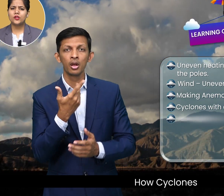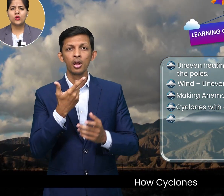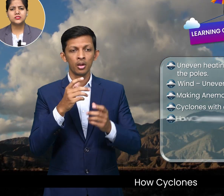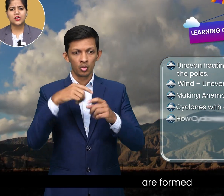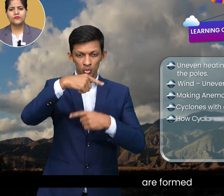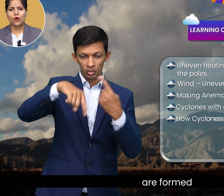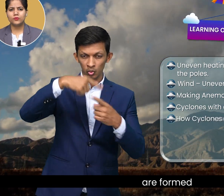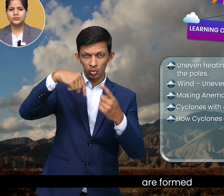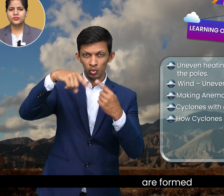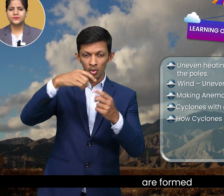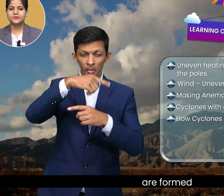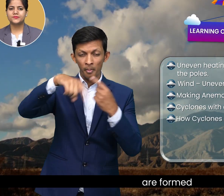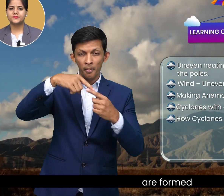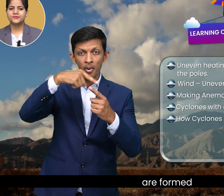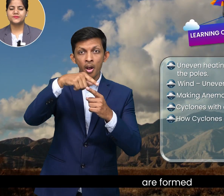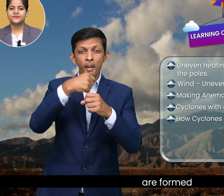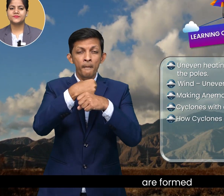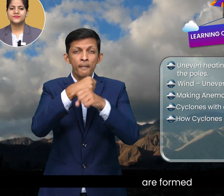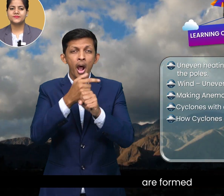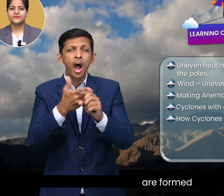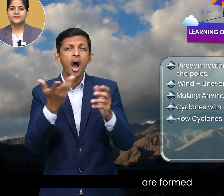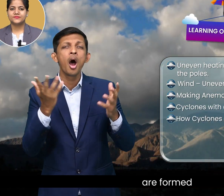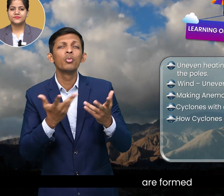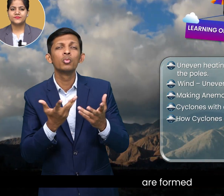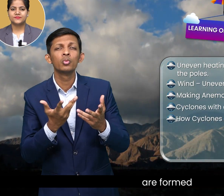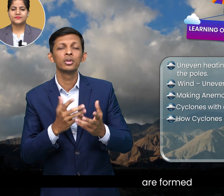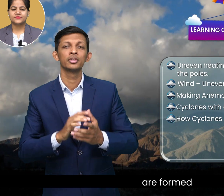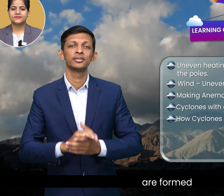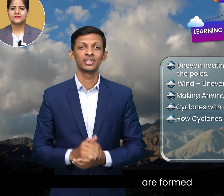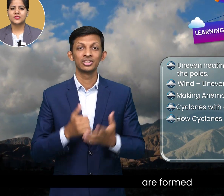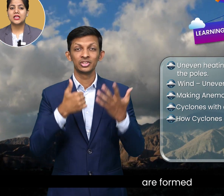How cyclones are formed?